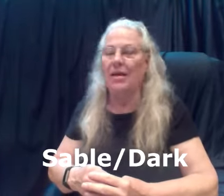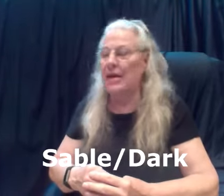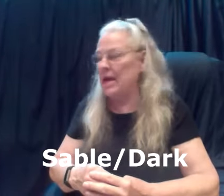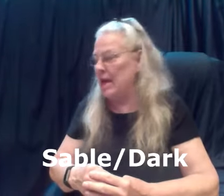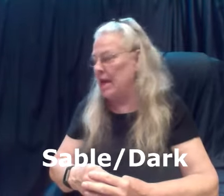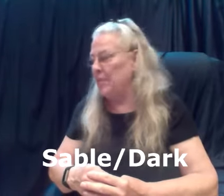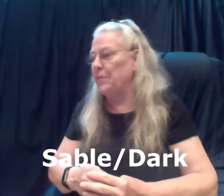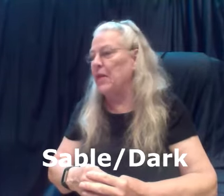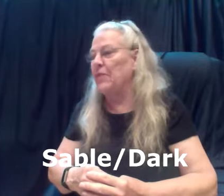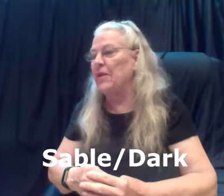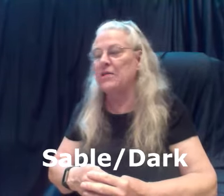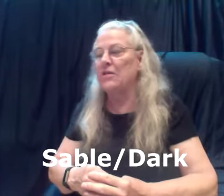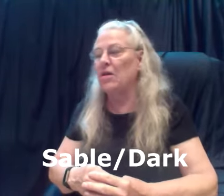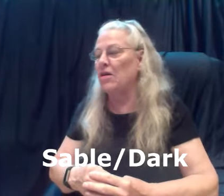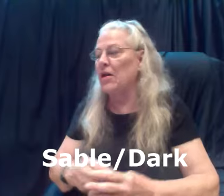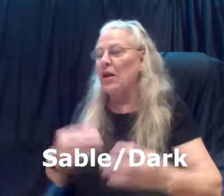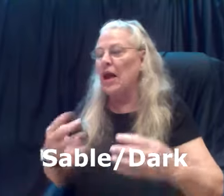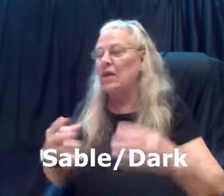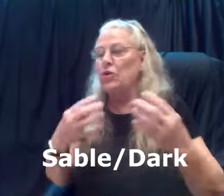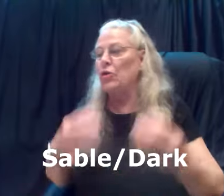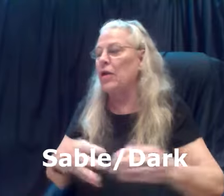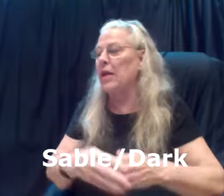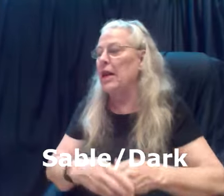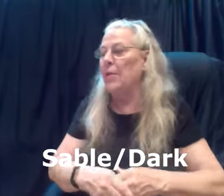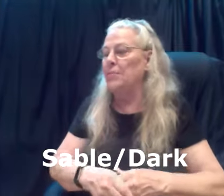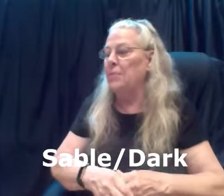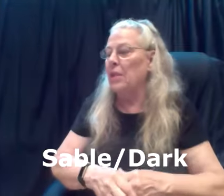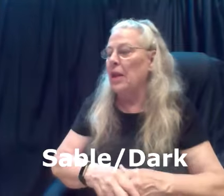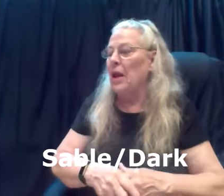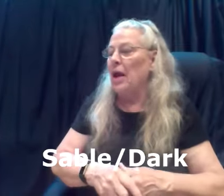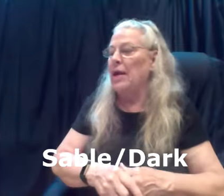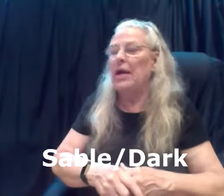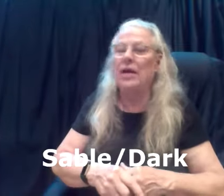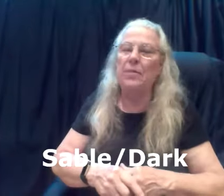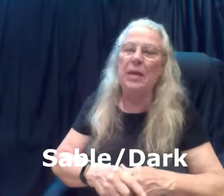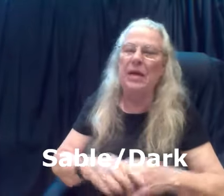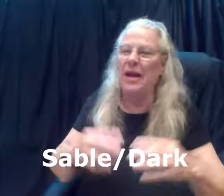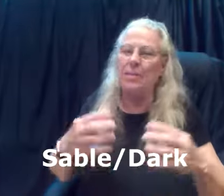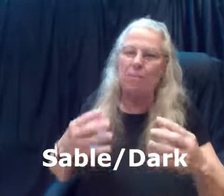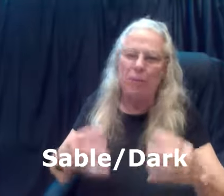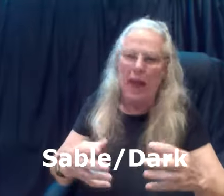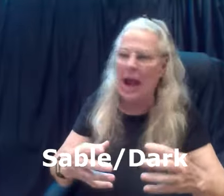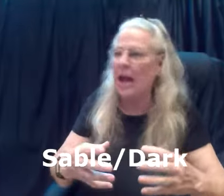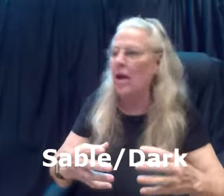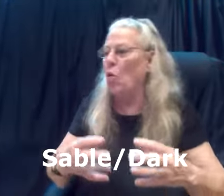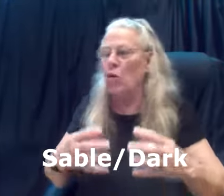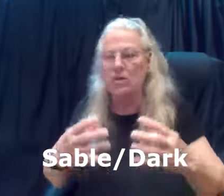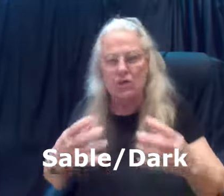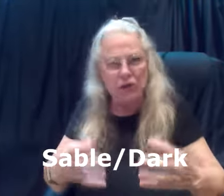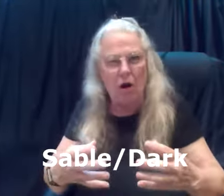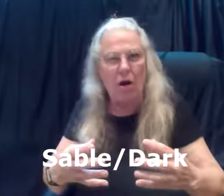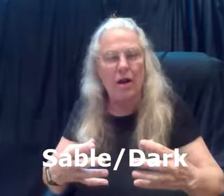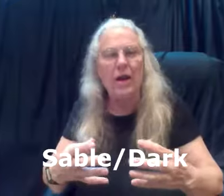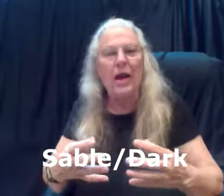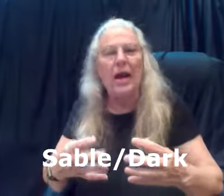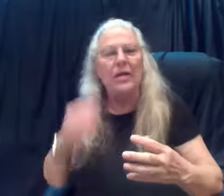S-A-B-L-E, in this song, as you look it up, it can mean like black or dark, and that's one